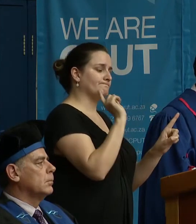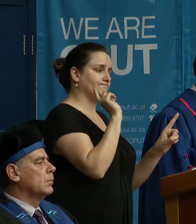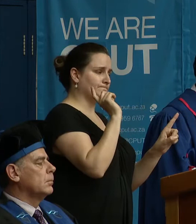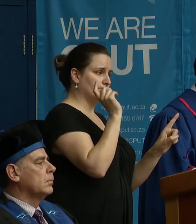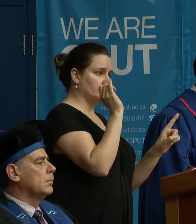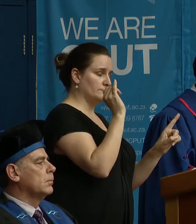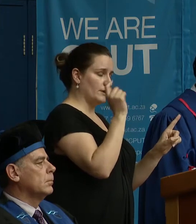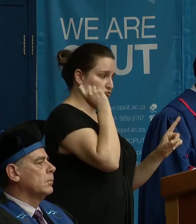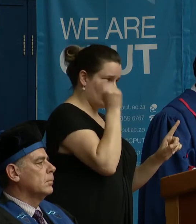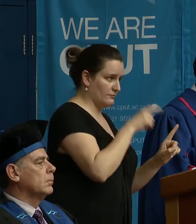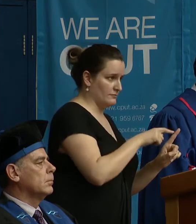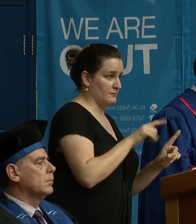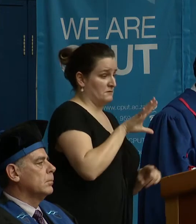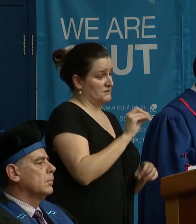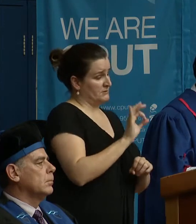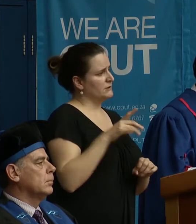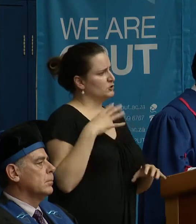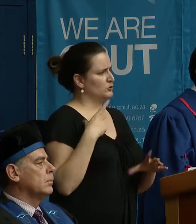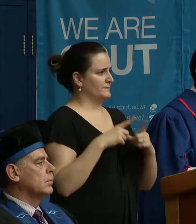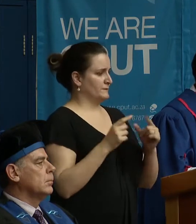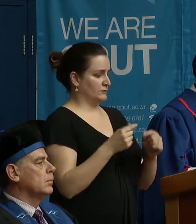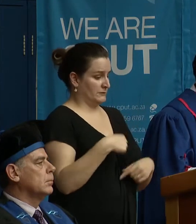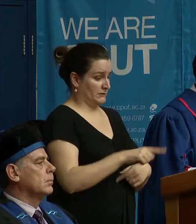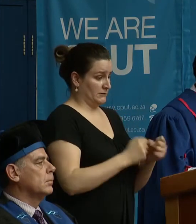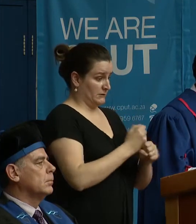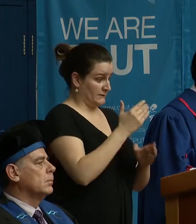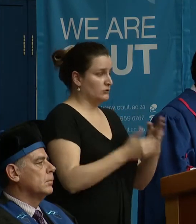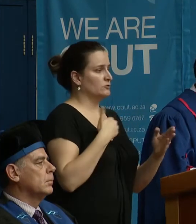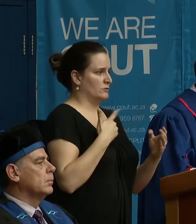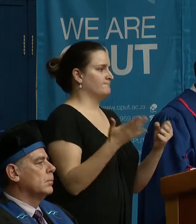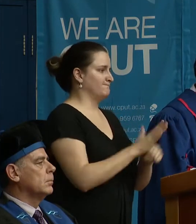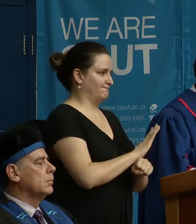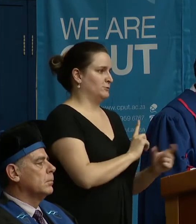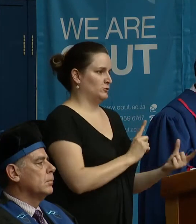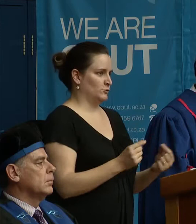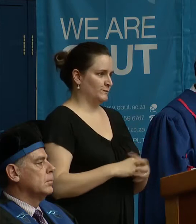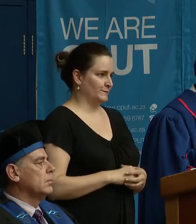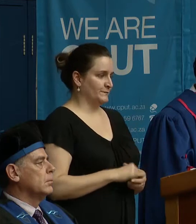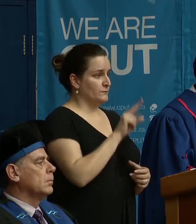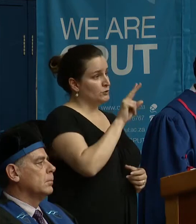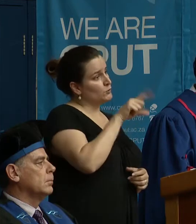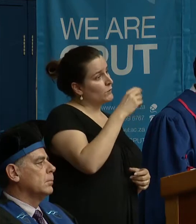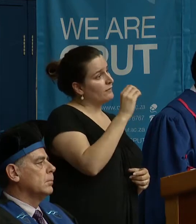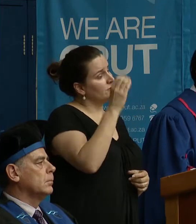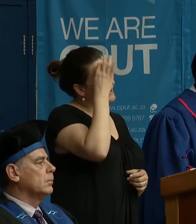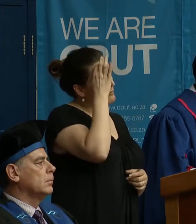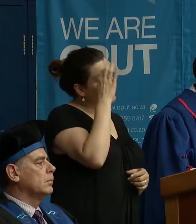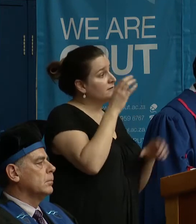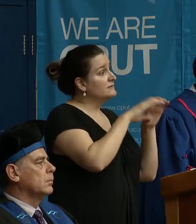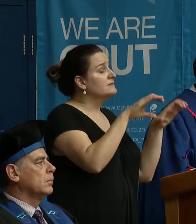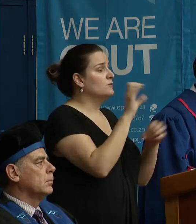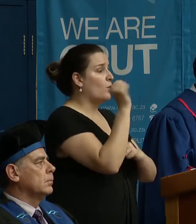in this province are already done, and the rest will happen by the end of this year. Approximately 2,000 government facilities,